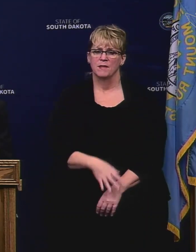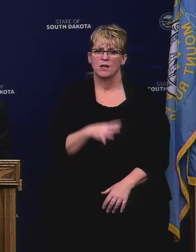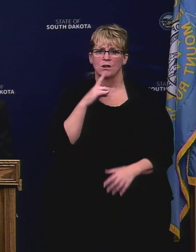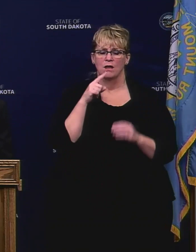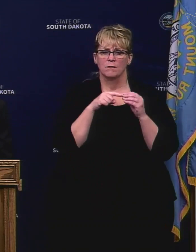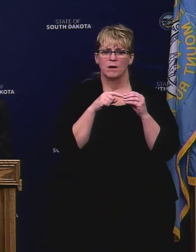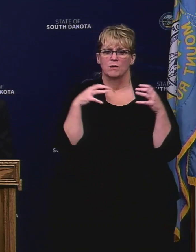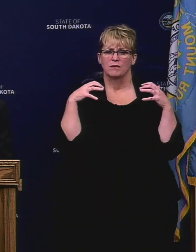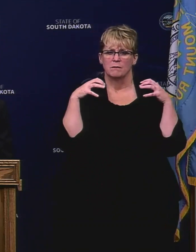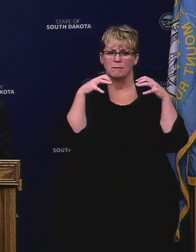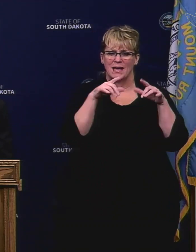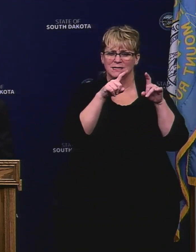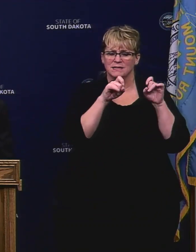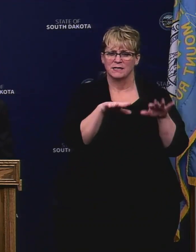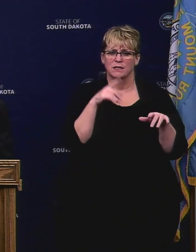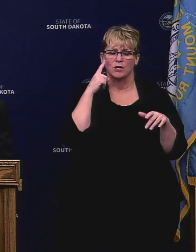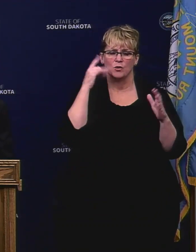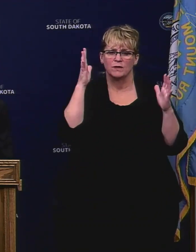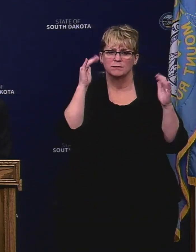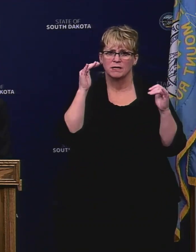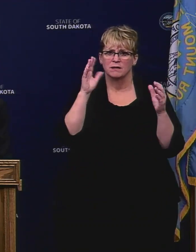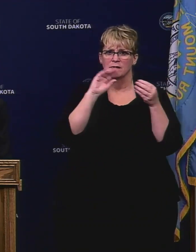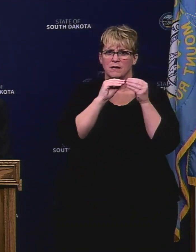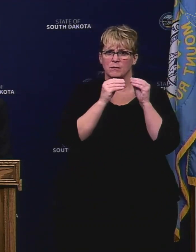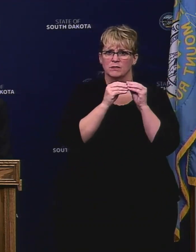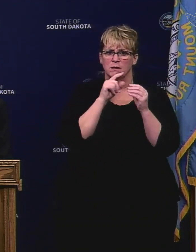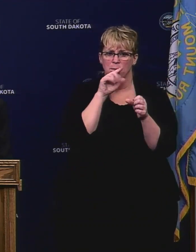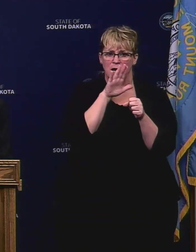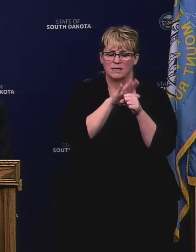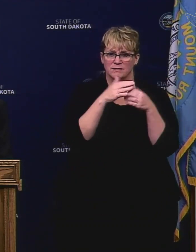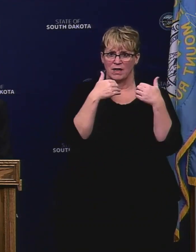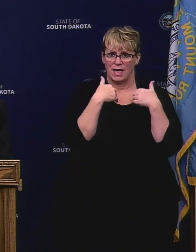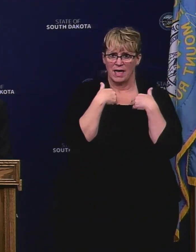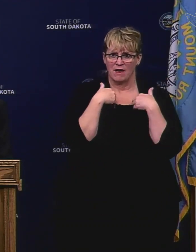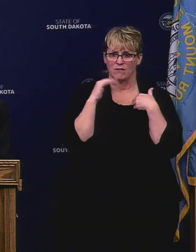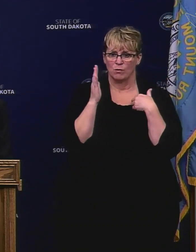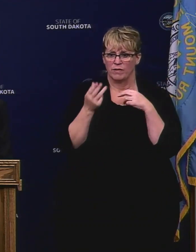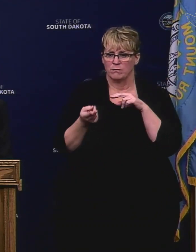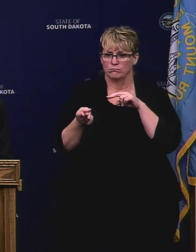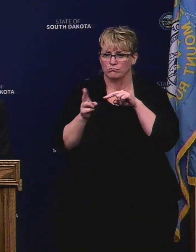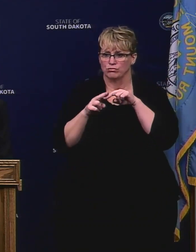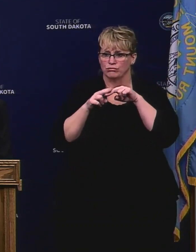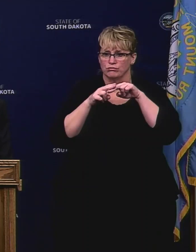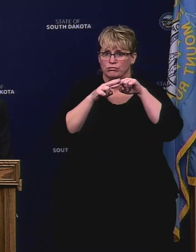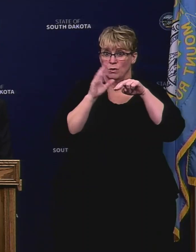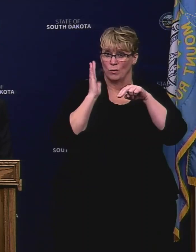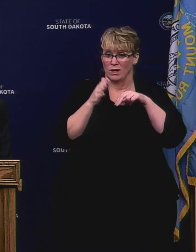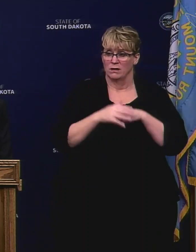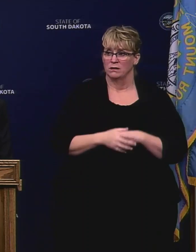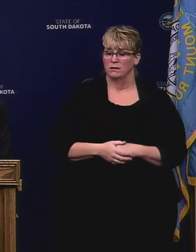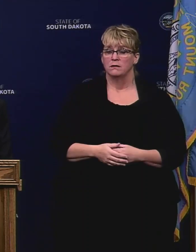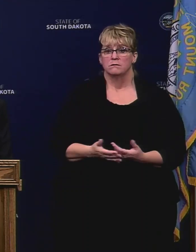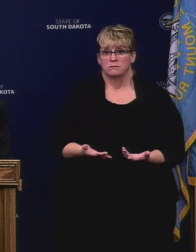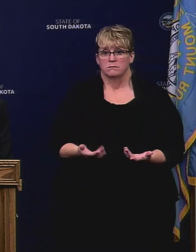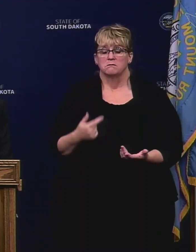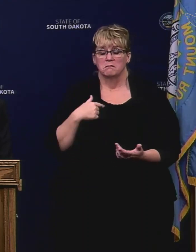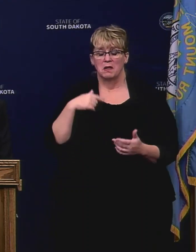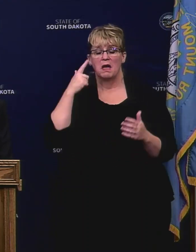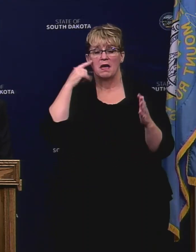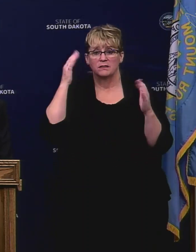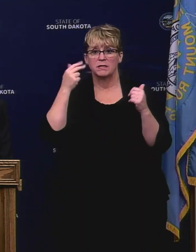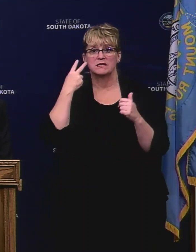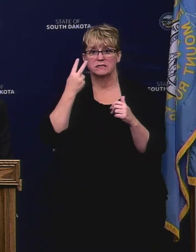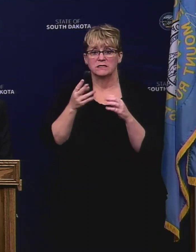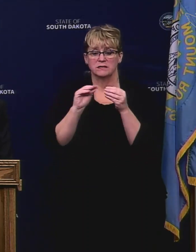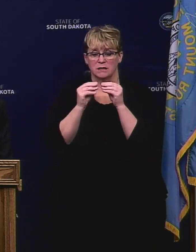just wondering if you're expecting the number of positive cases to start going up dramatically once you begin that. I do expect to see an